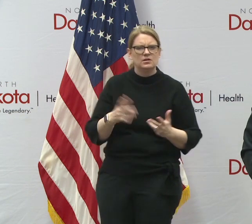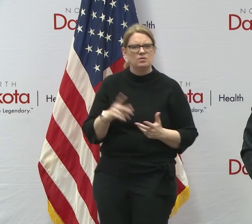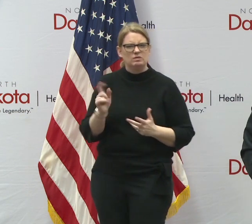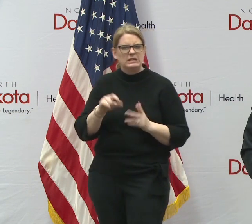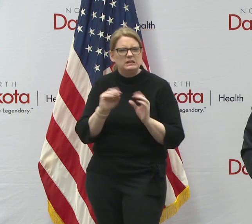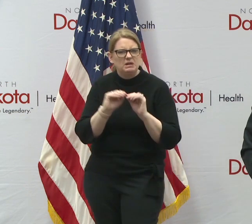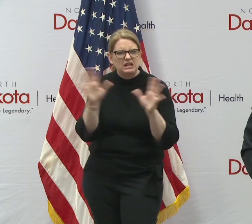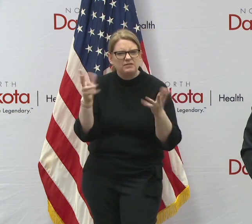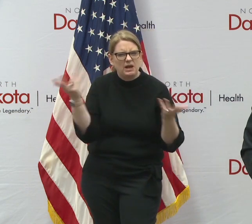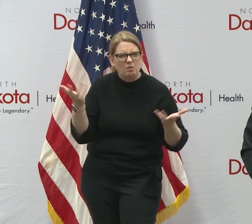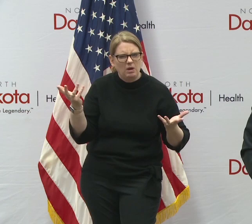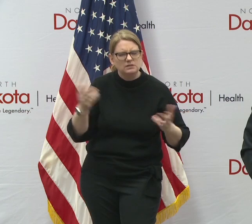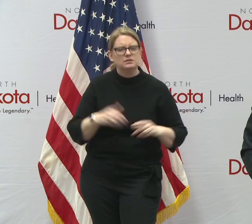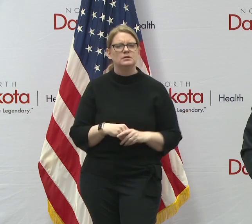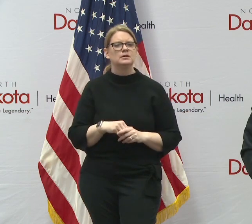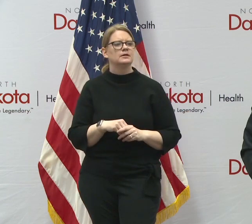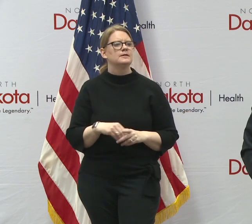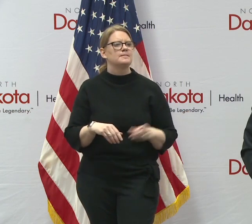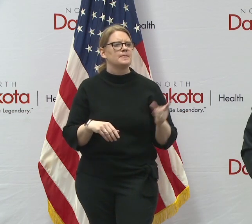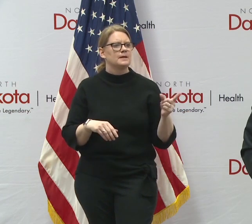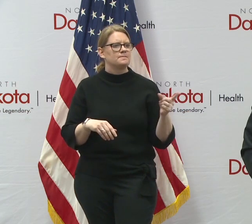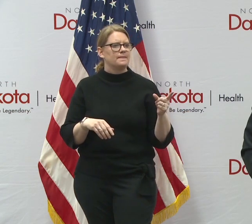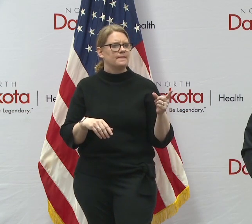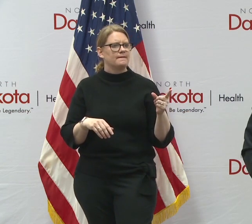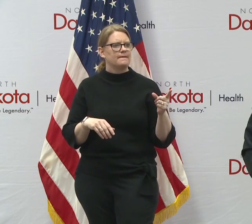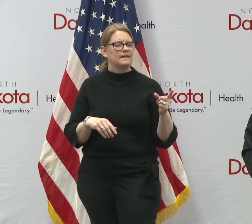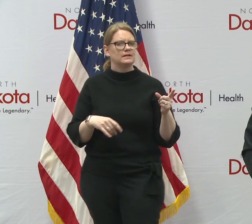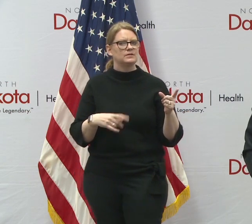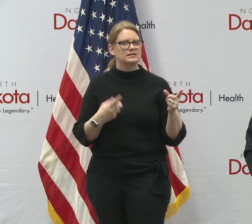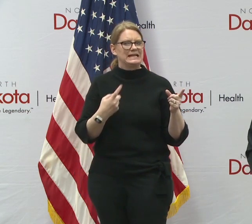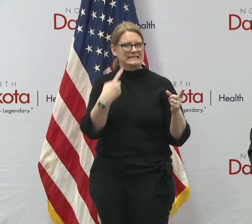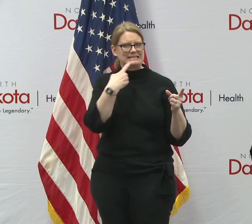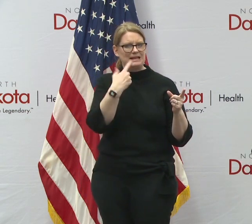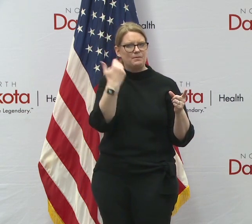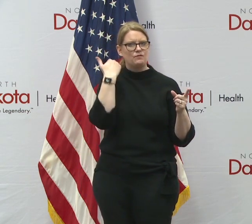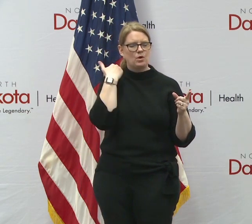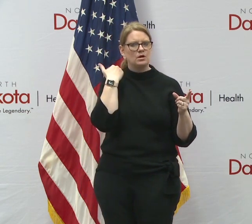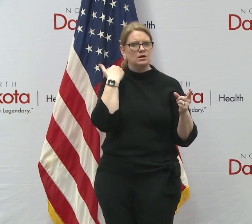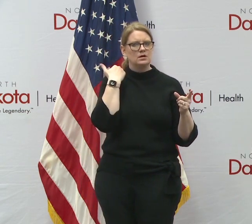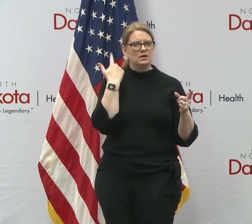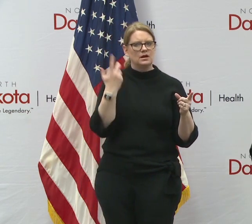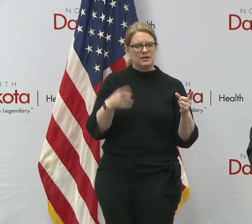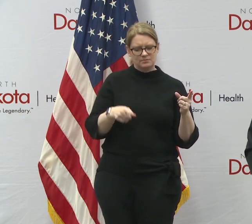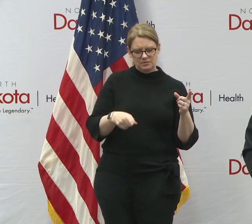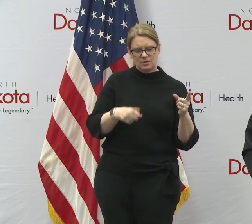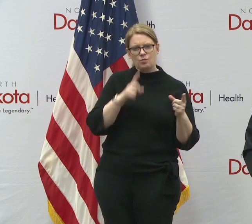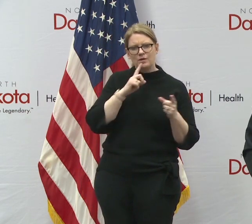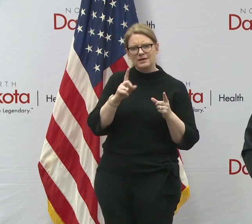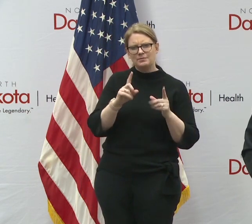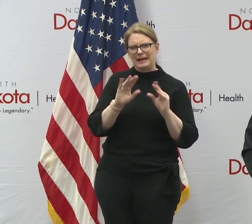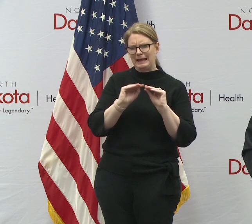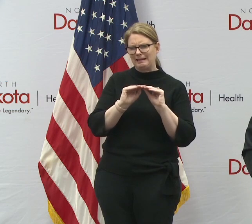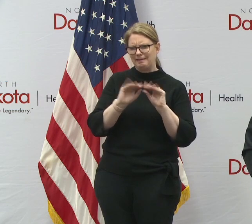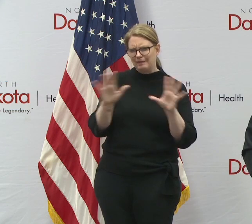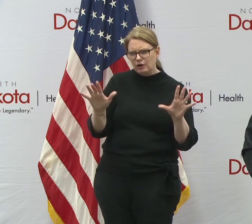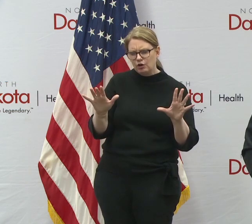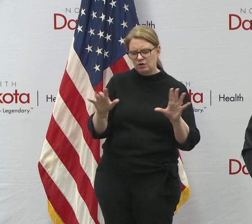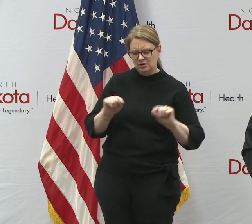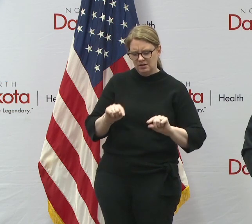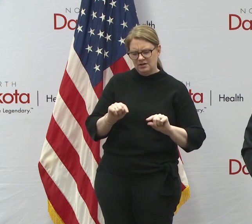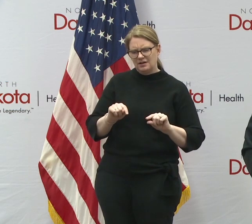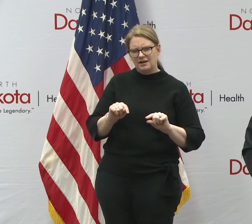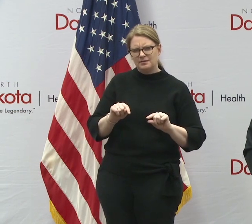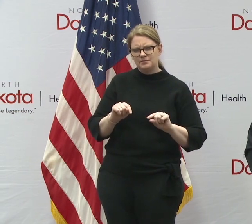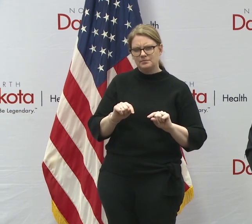clarified? Well, I think again, as I said earlier, the most common thing was really being clear about